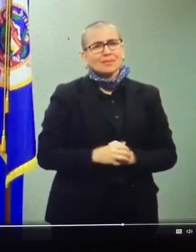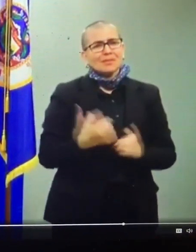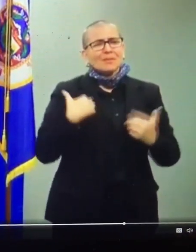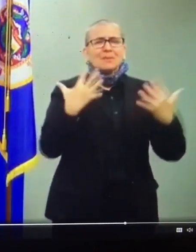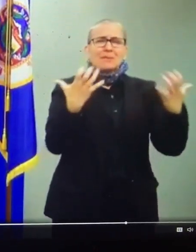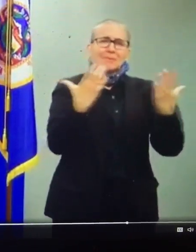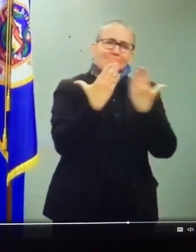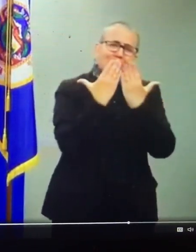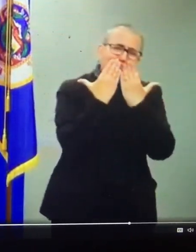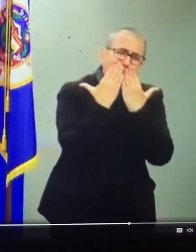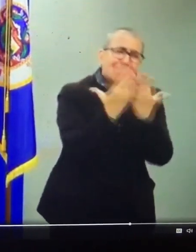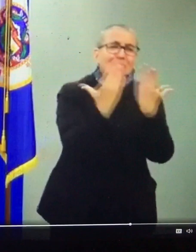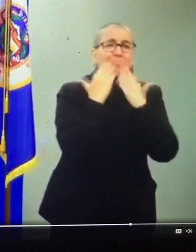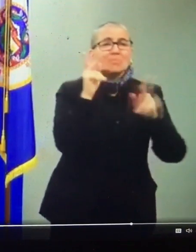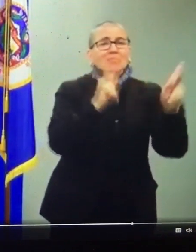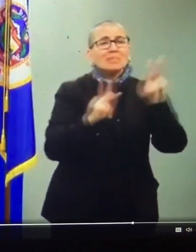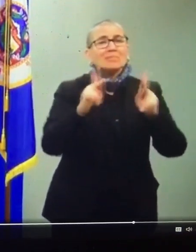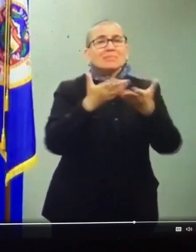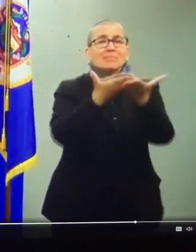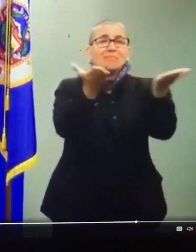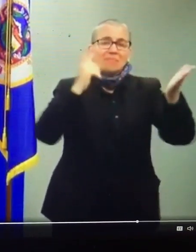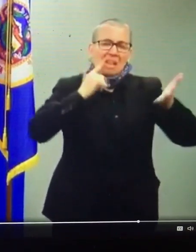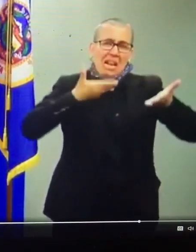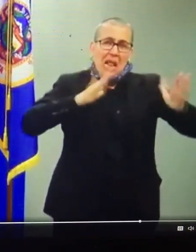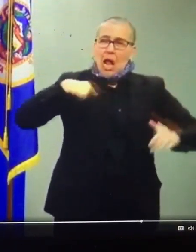was incredibly complex. It was incredibly difficult.